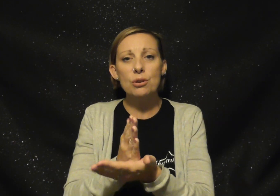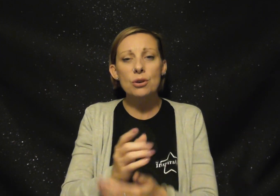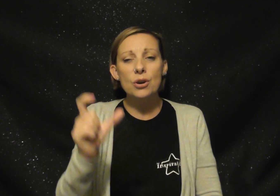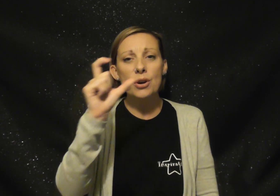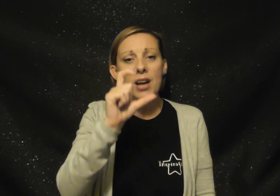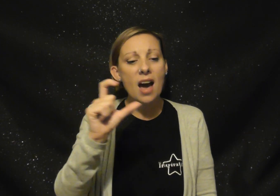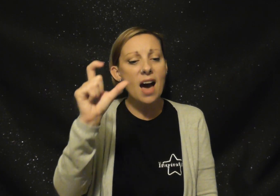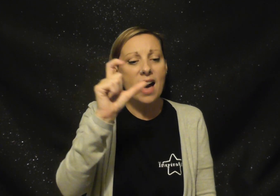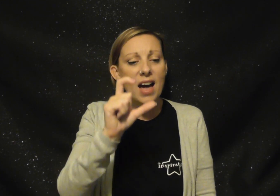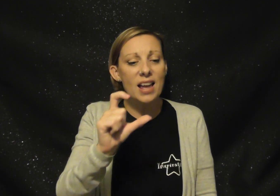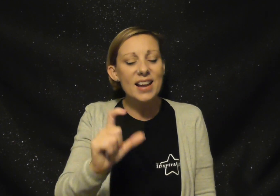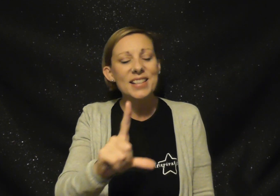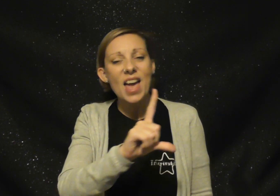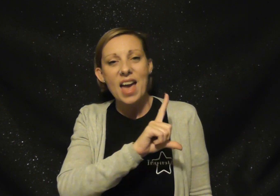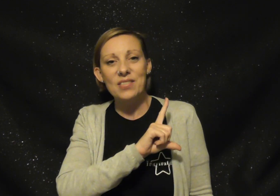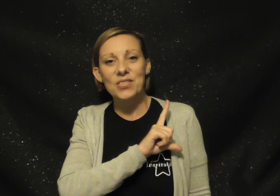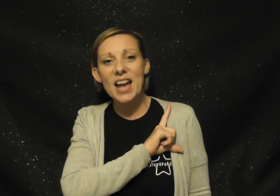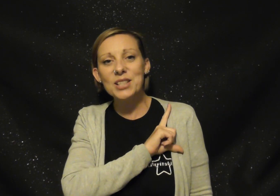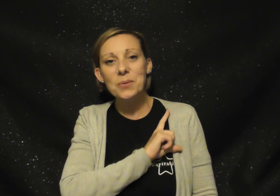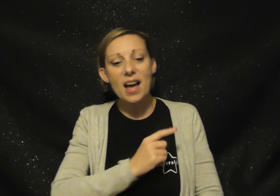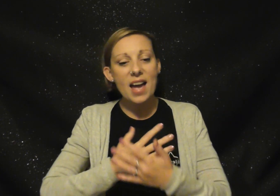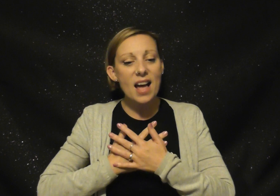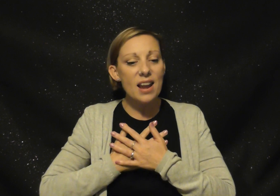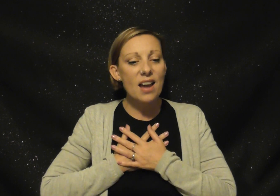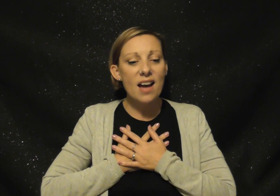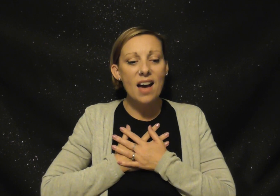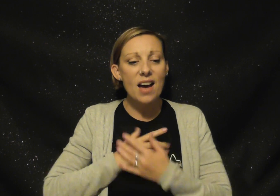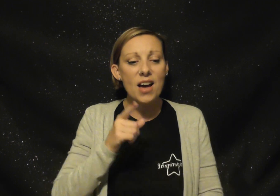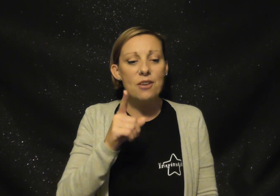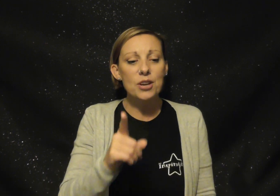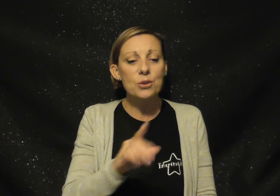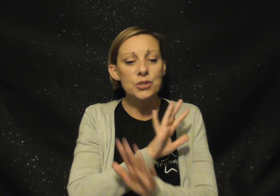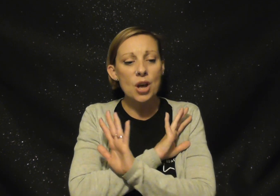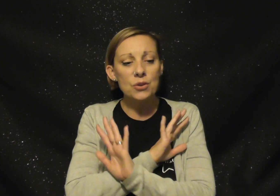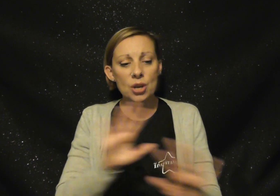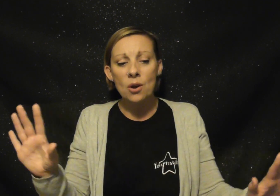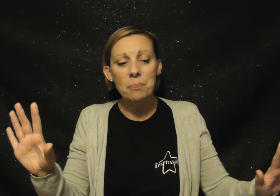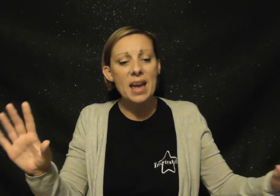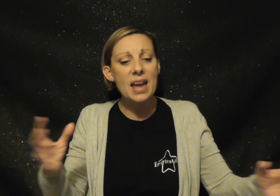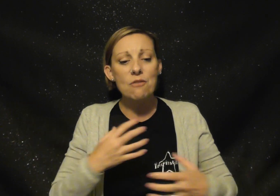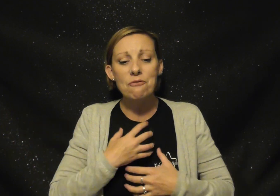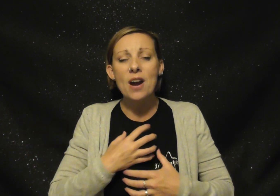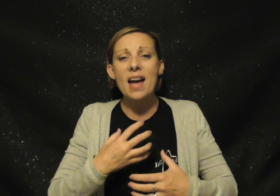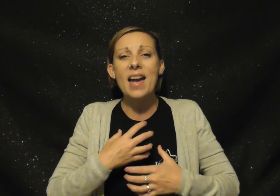colors and that's why I love you So don't be afraid